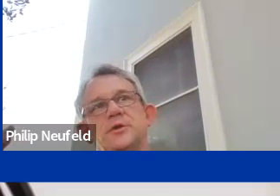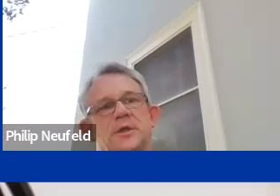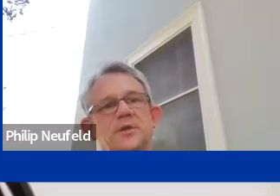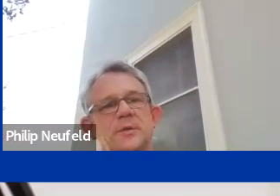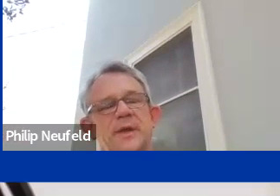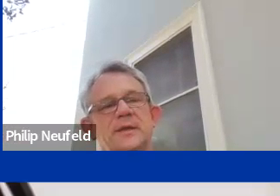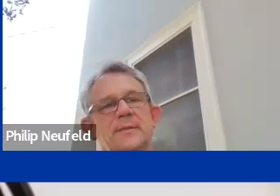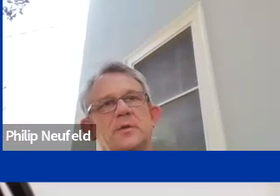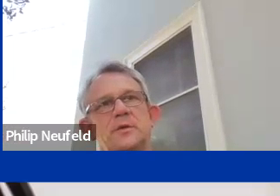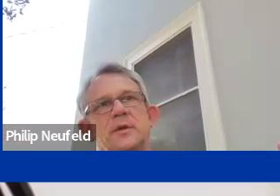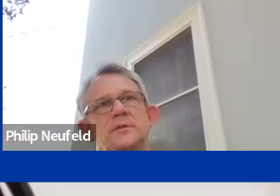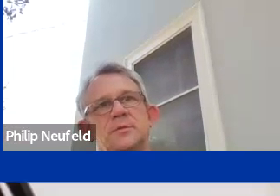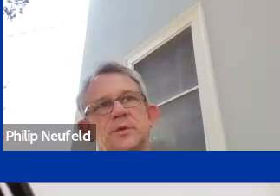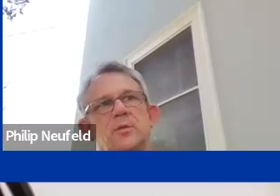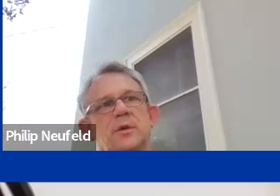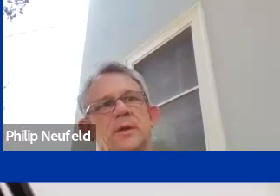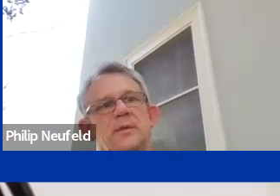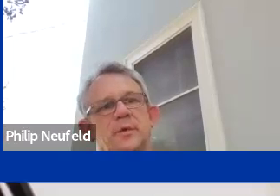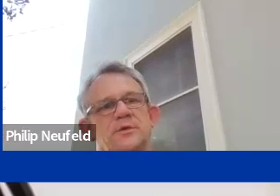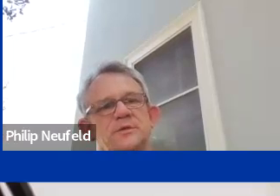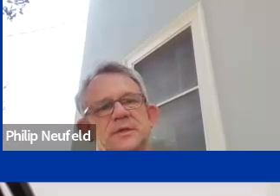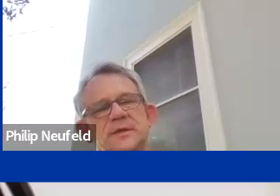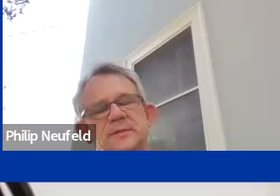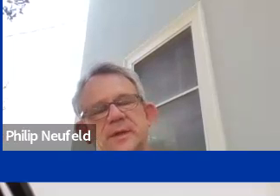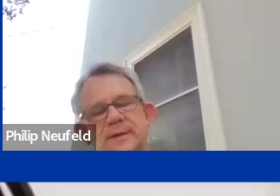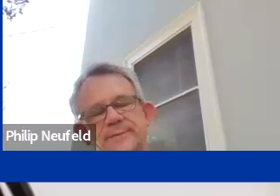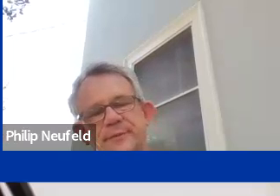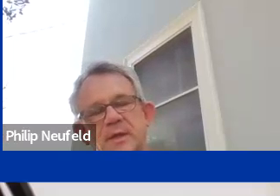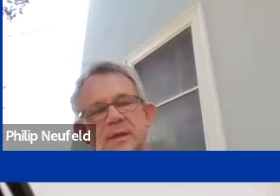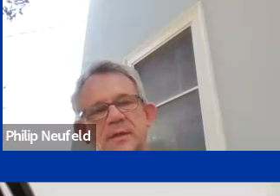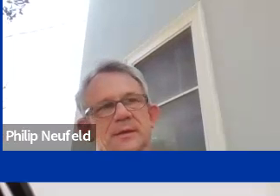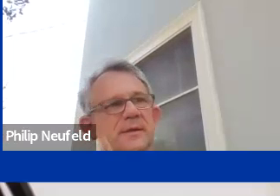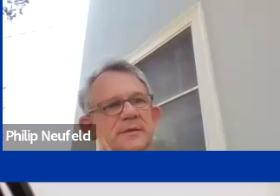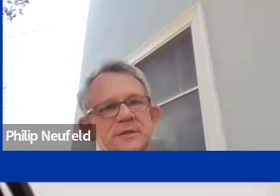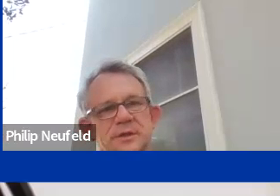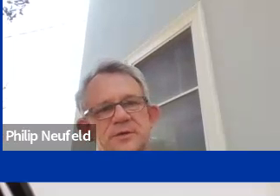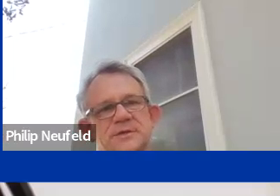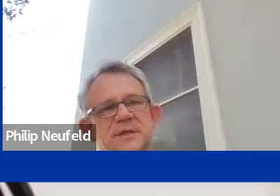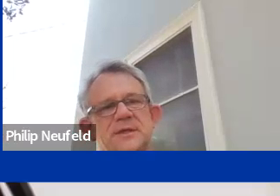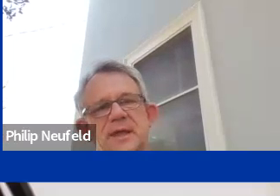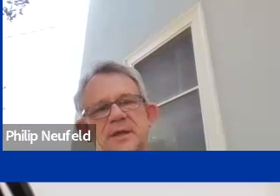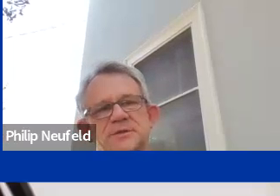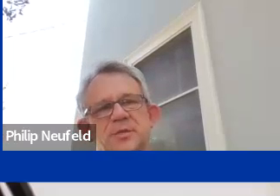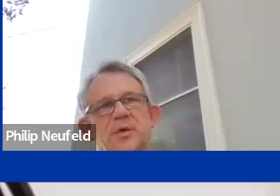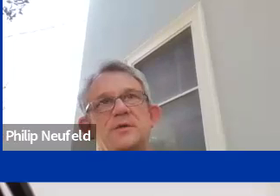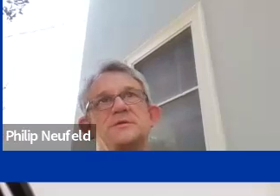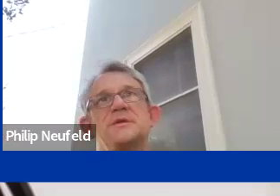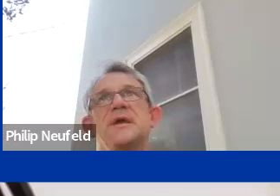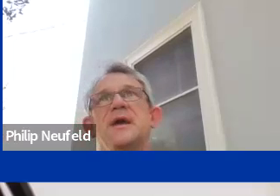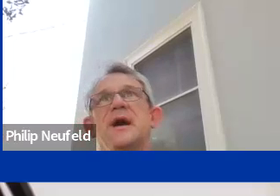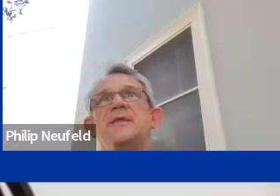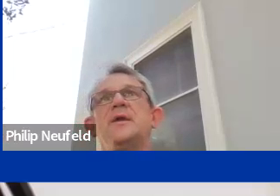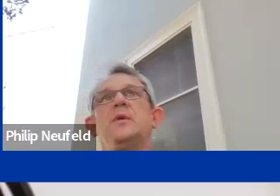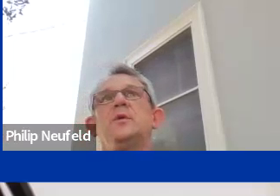CBOs, particularly during the pandemic, were doing some great work around emergency digital literacy and